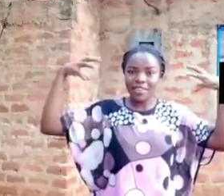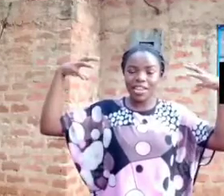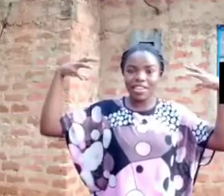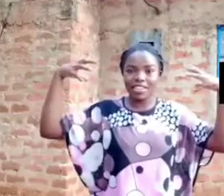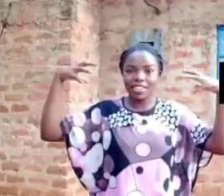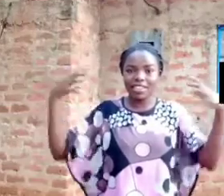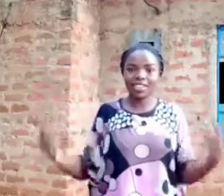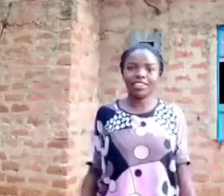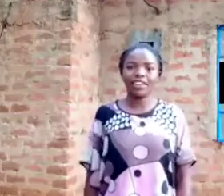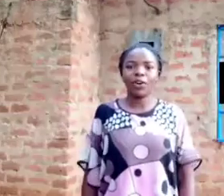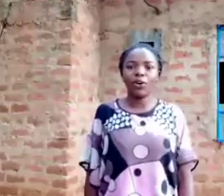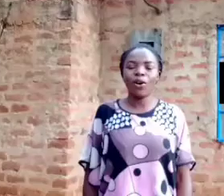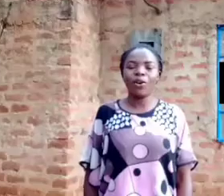rain, or